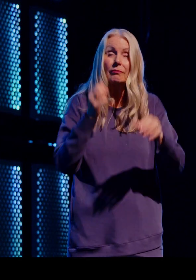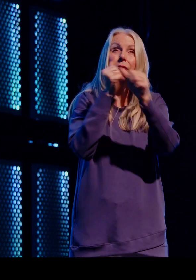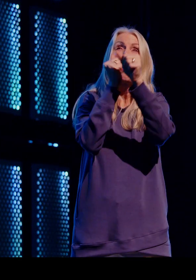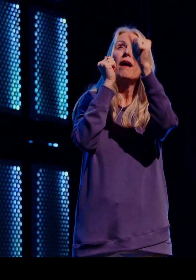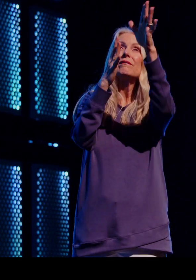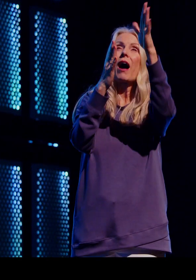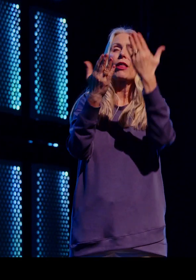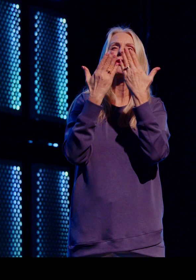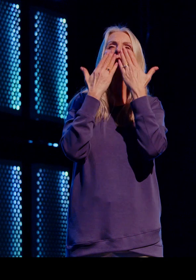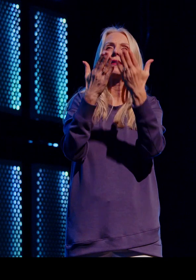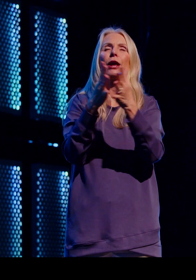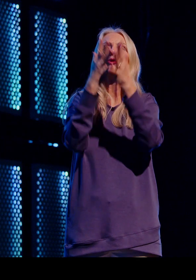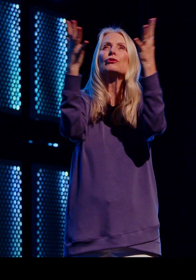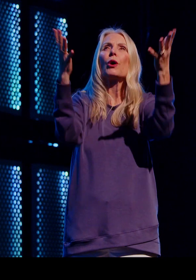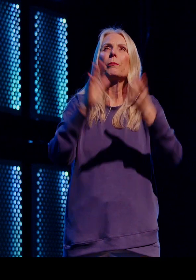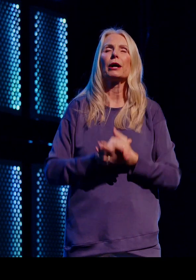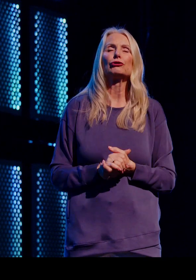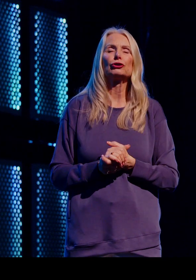so much